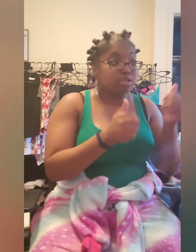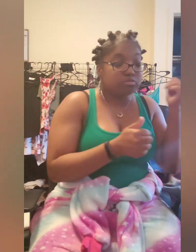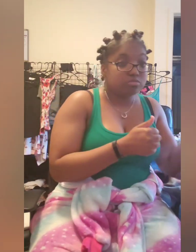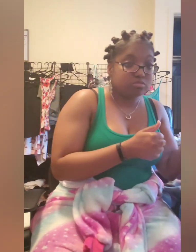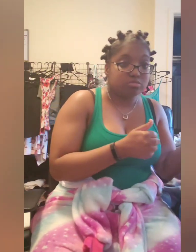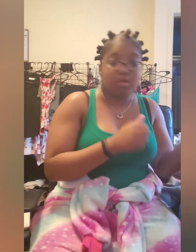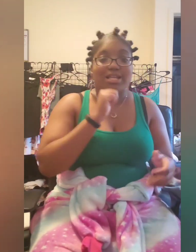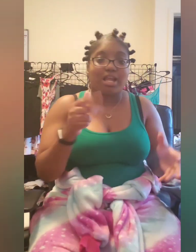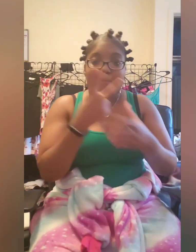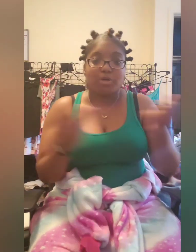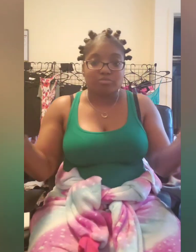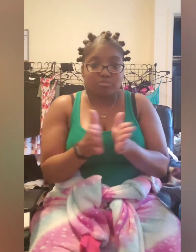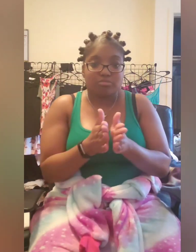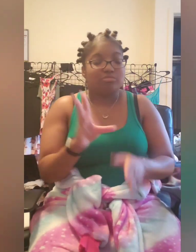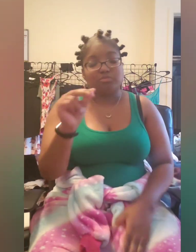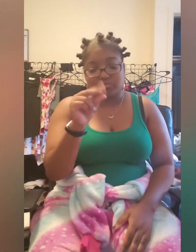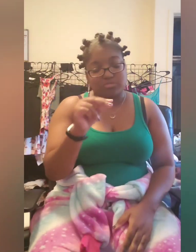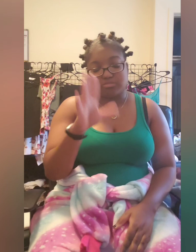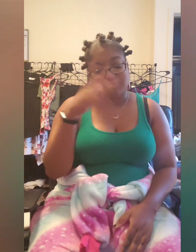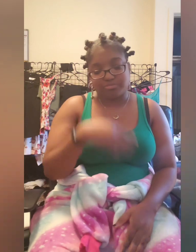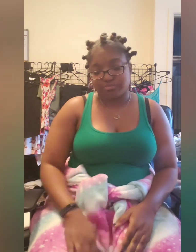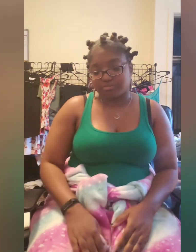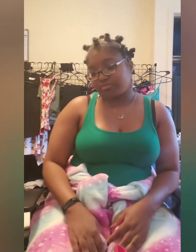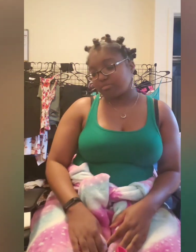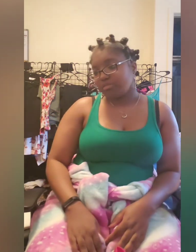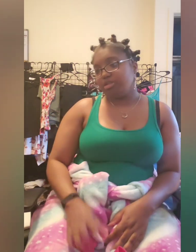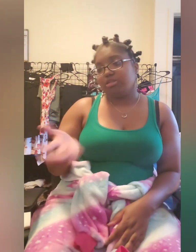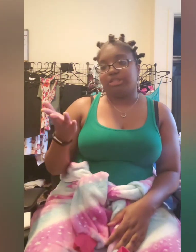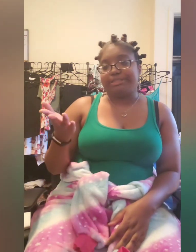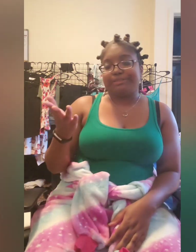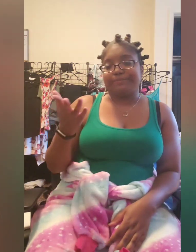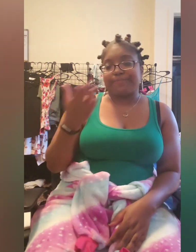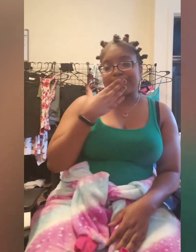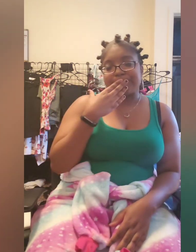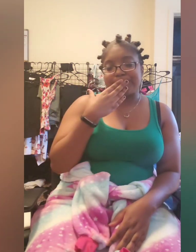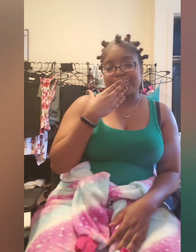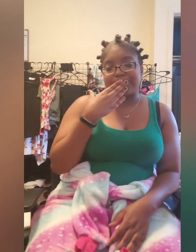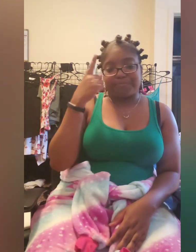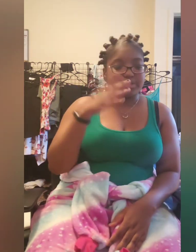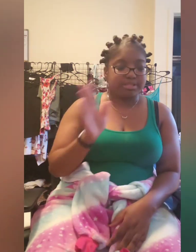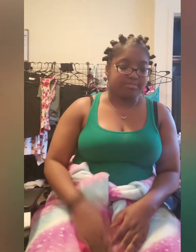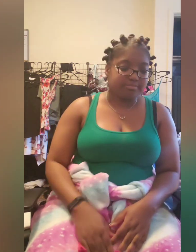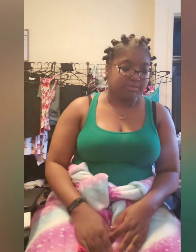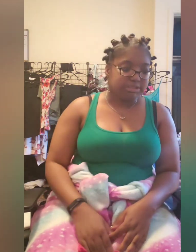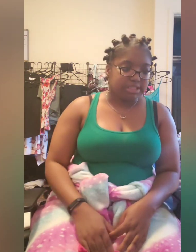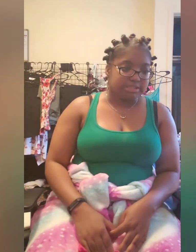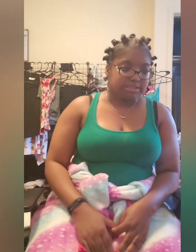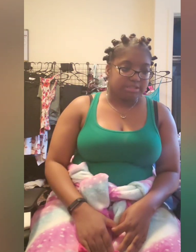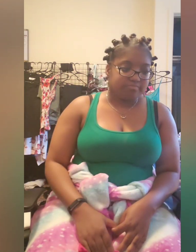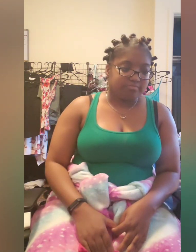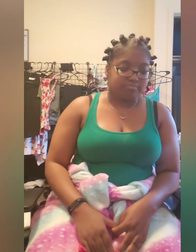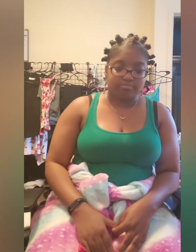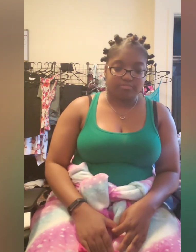women out there. All they're saying is that they like to date men and they like to date women. They don't have to date them both at the same time. So, see. let's see. All